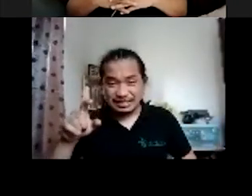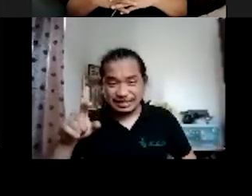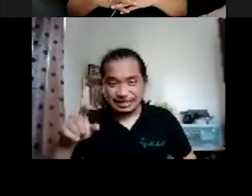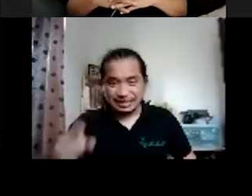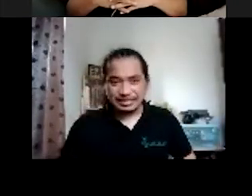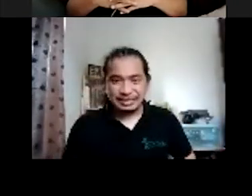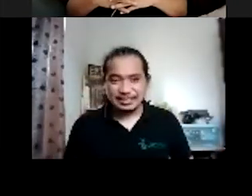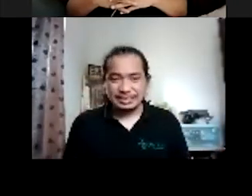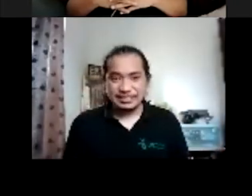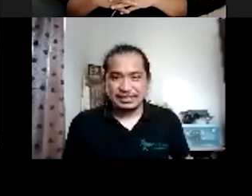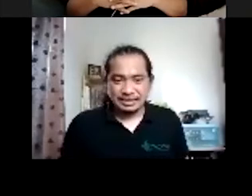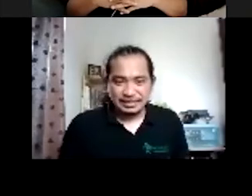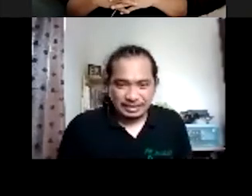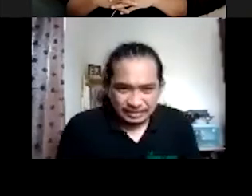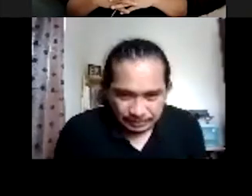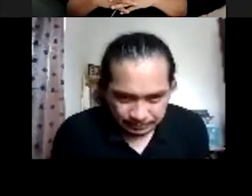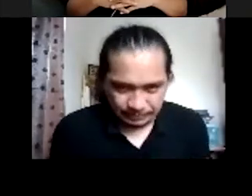Are you still confused though?